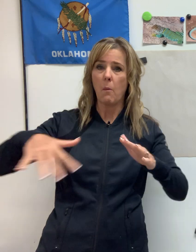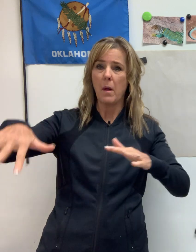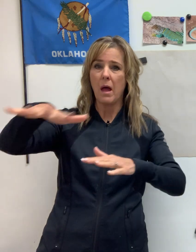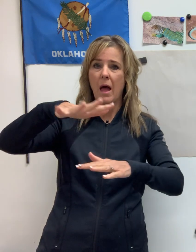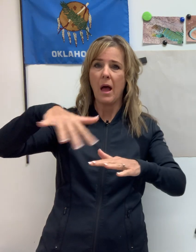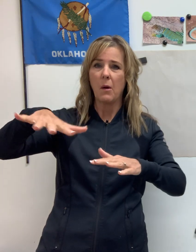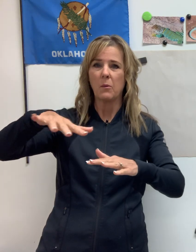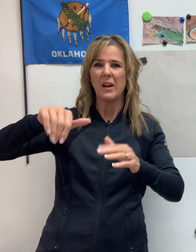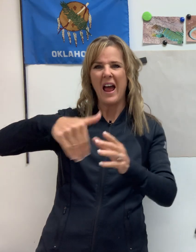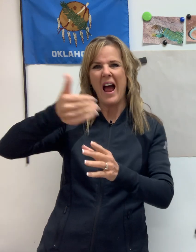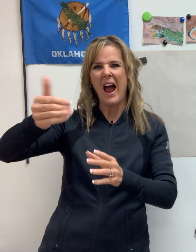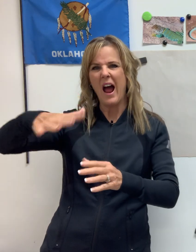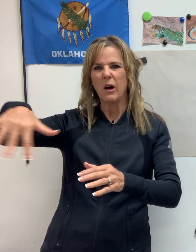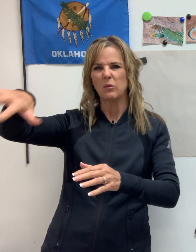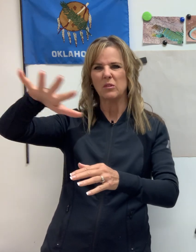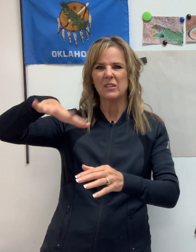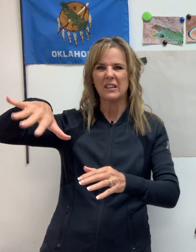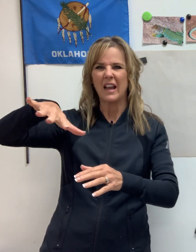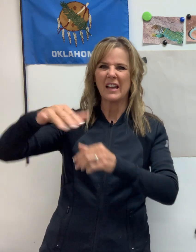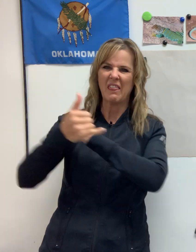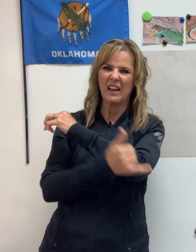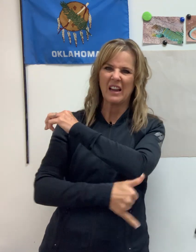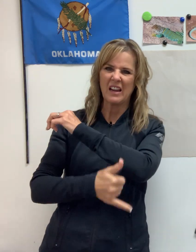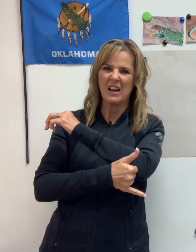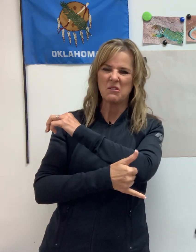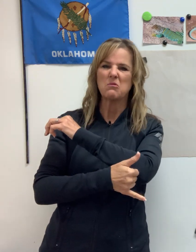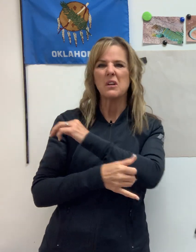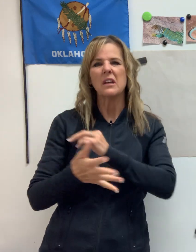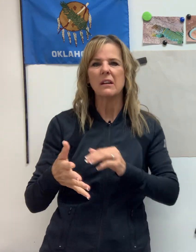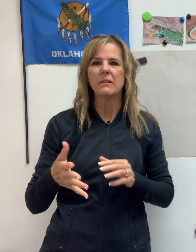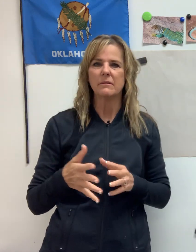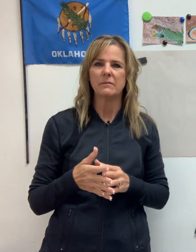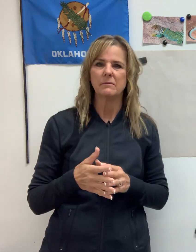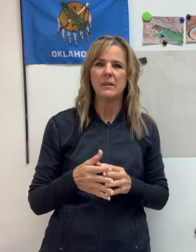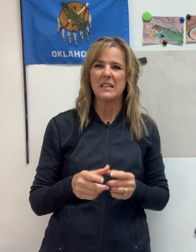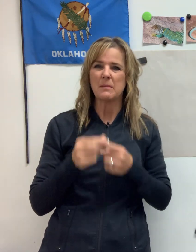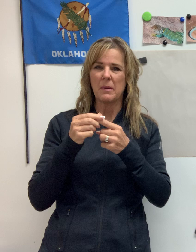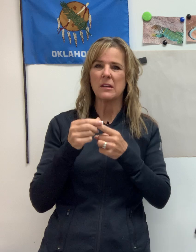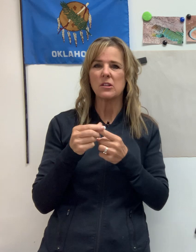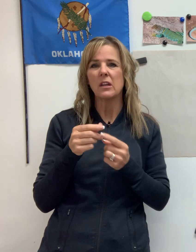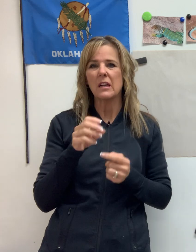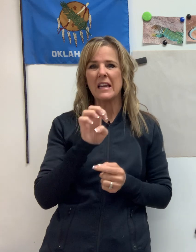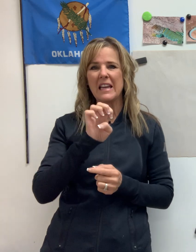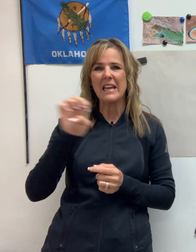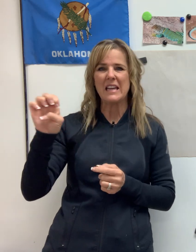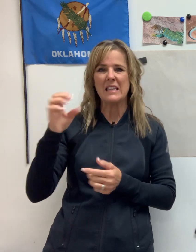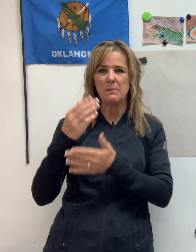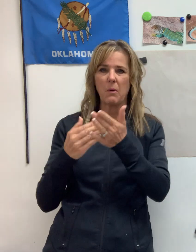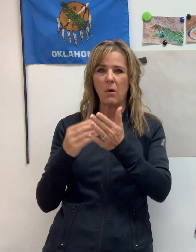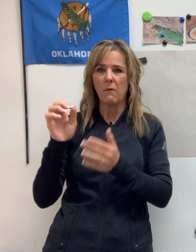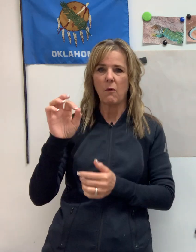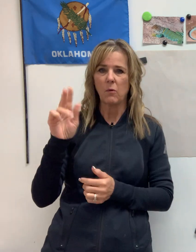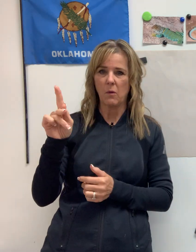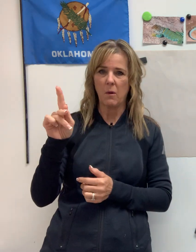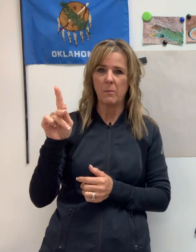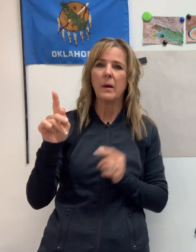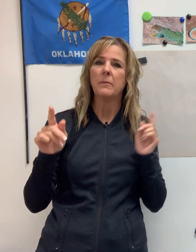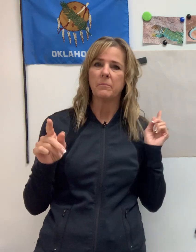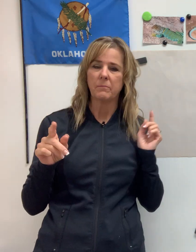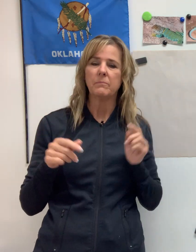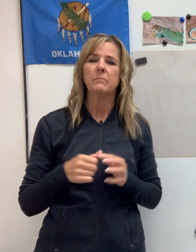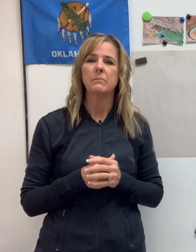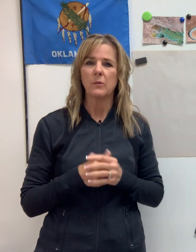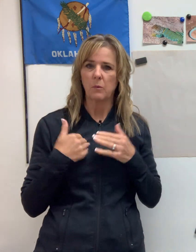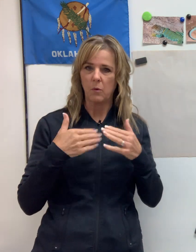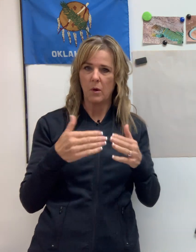said, they're kind of out though, and more in the country areas, especially in the eastern part of Oklahoma. So we are gonna go